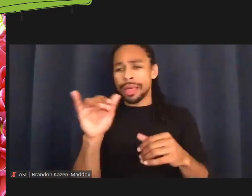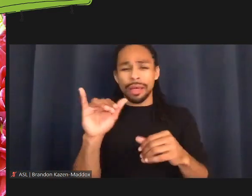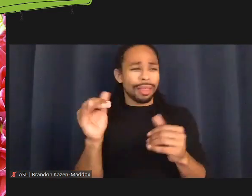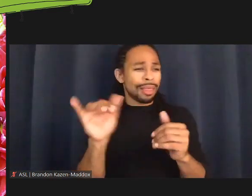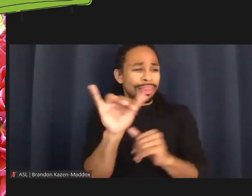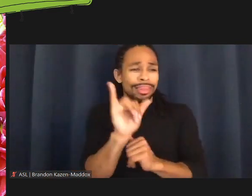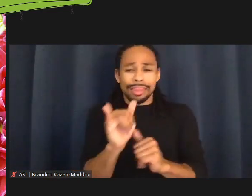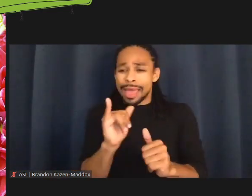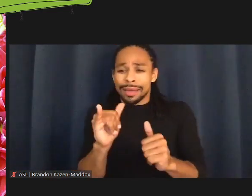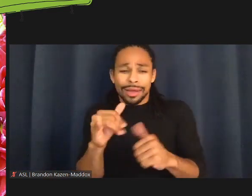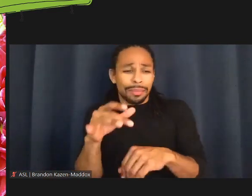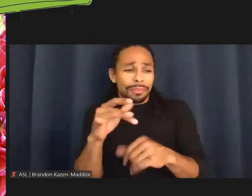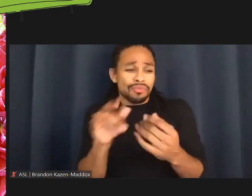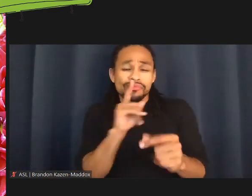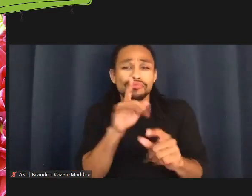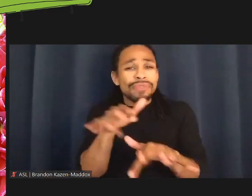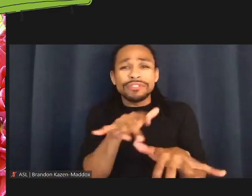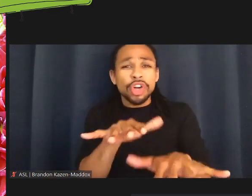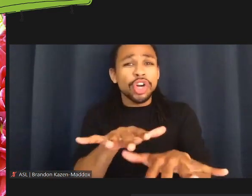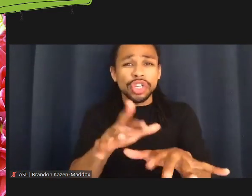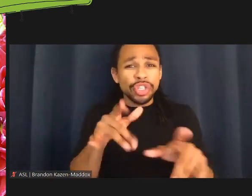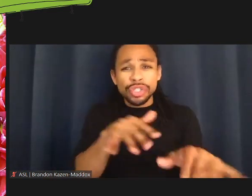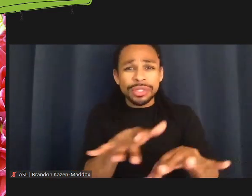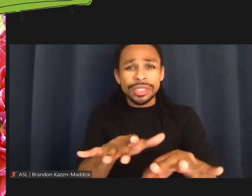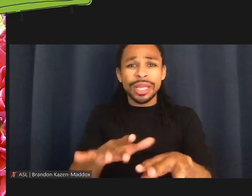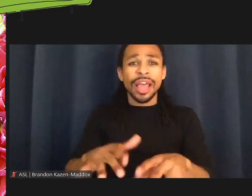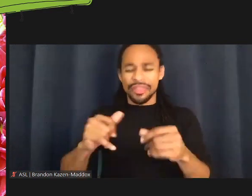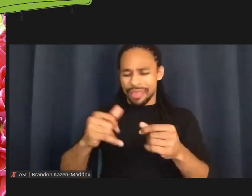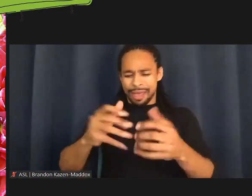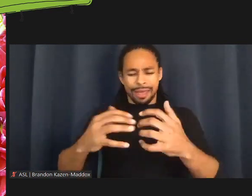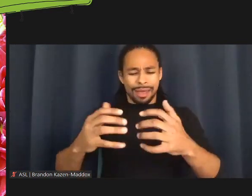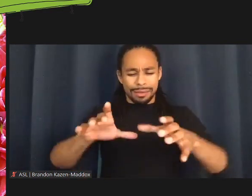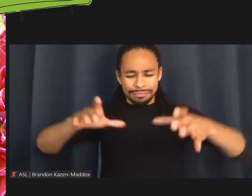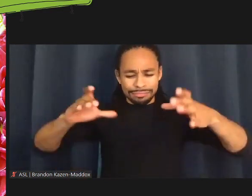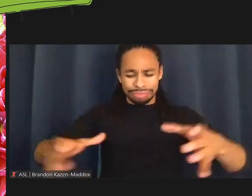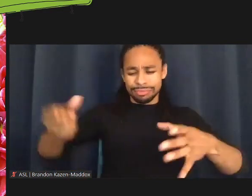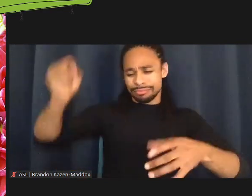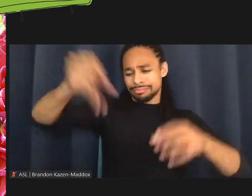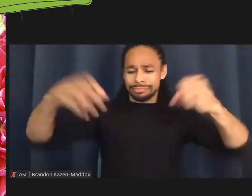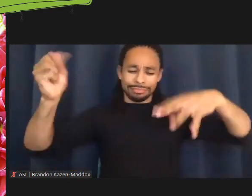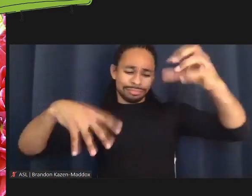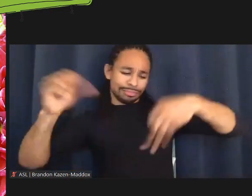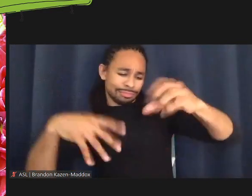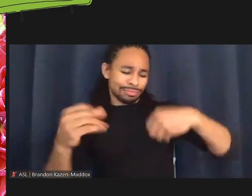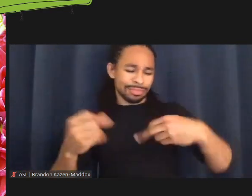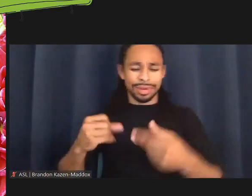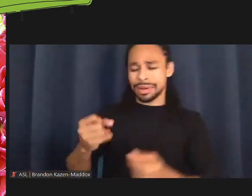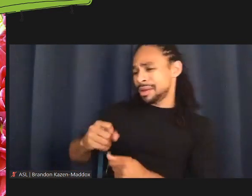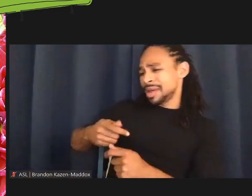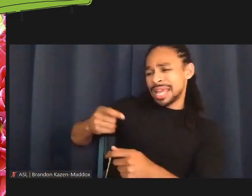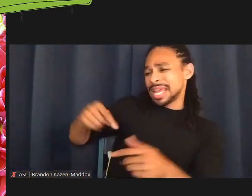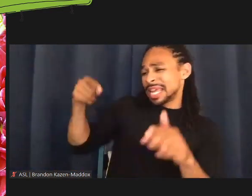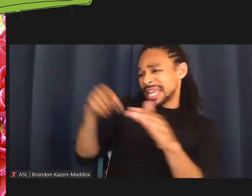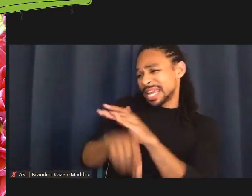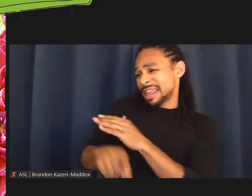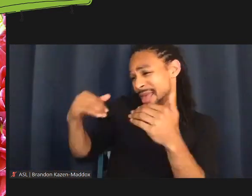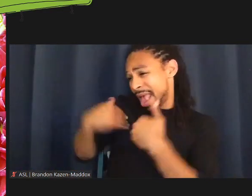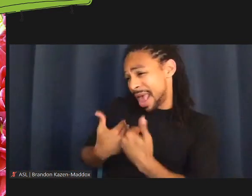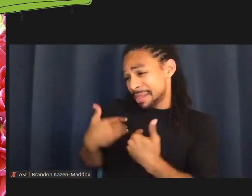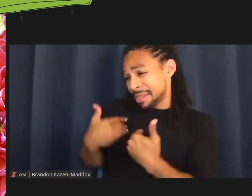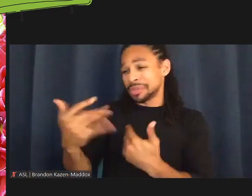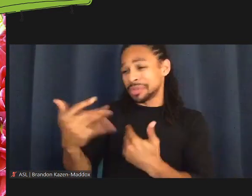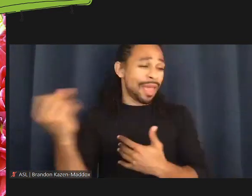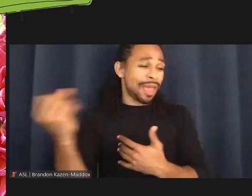by palm lines with laughter and seasoned broth. Made from creatures' last gasps, you'd swear that they were teenagers